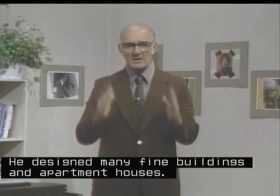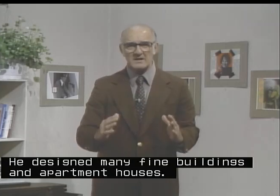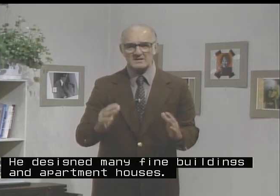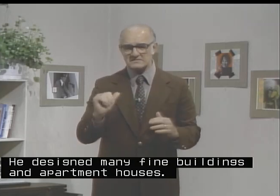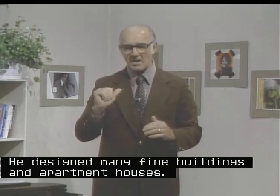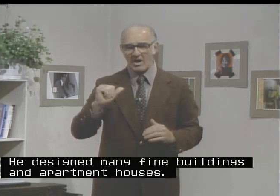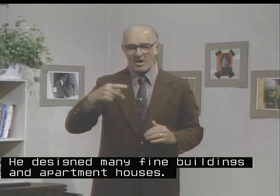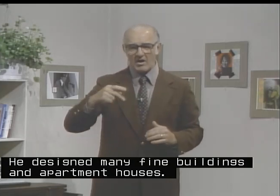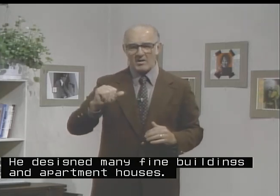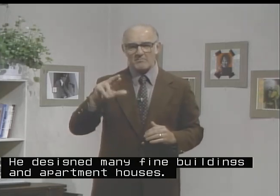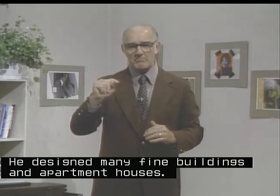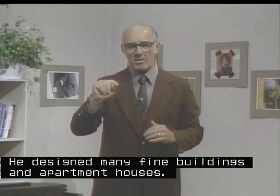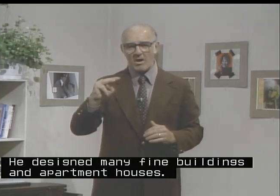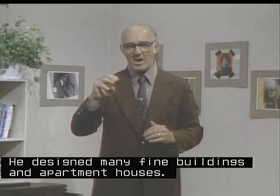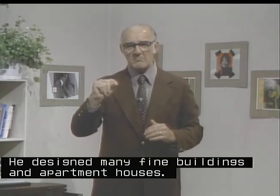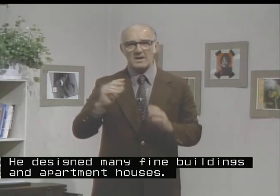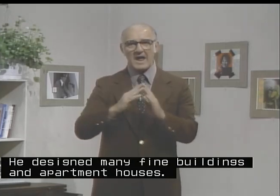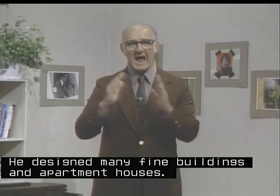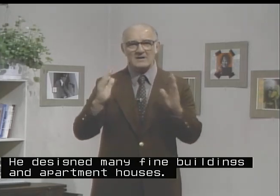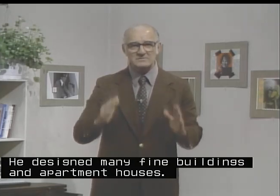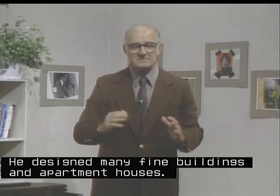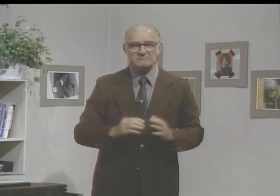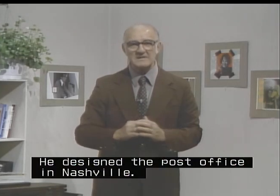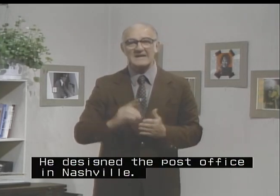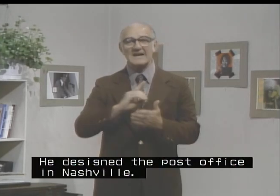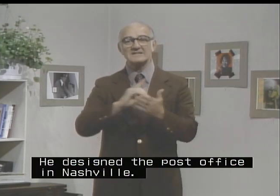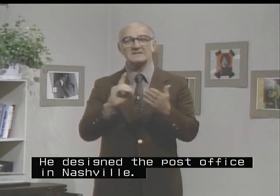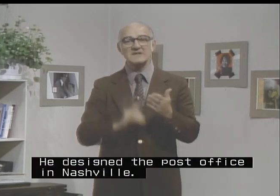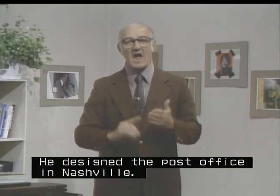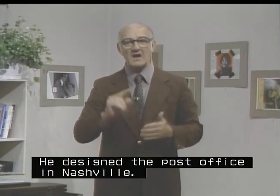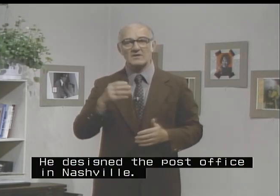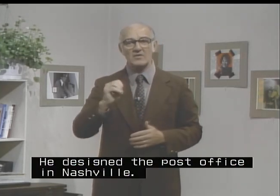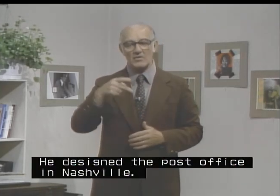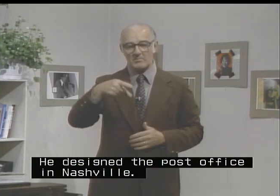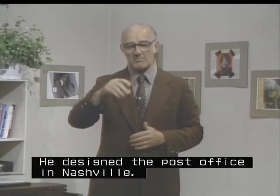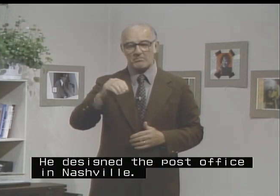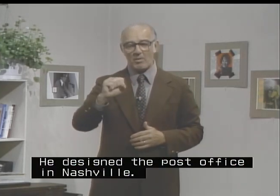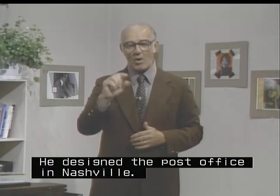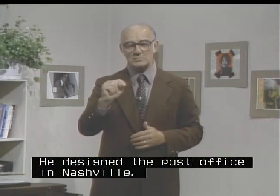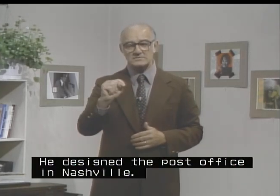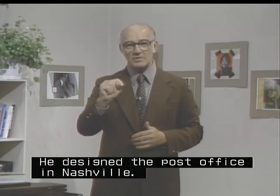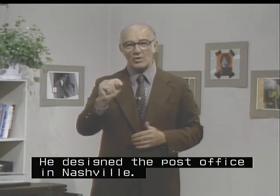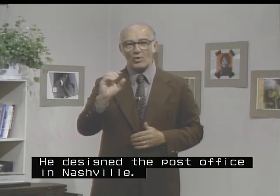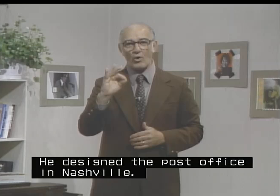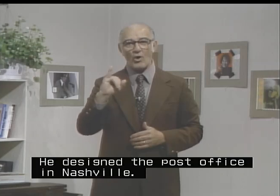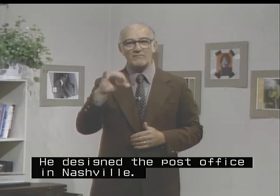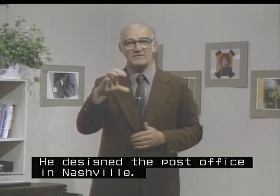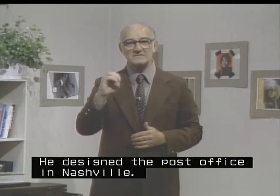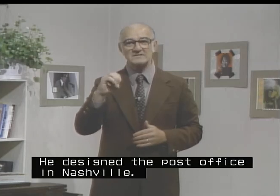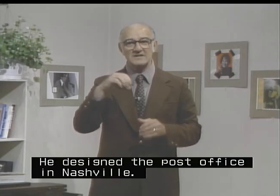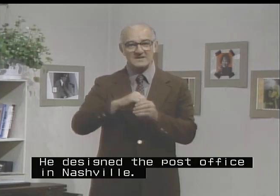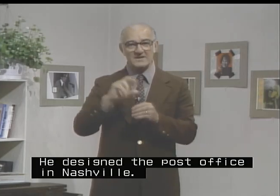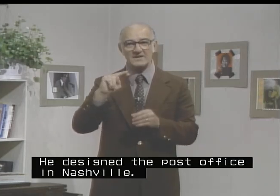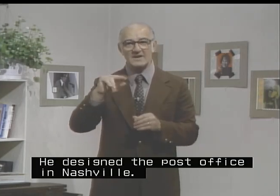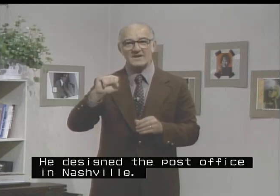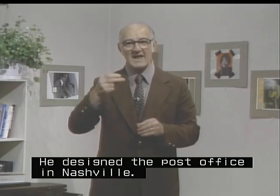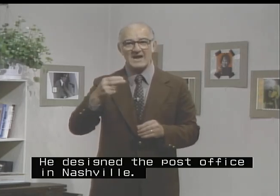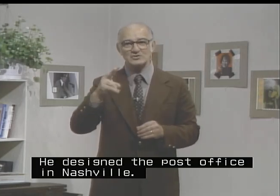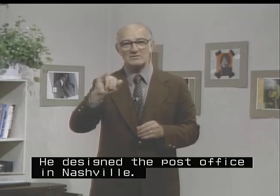buildings, apartment houses. He designed the post office in